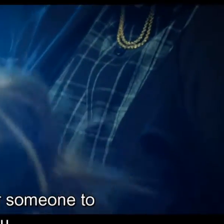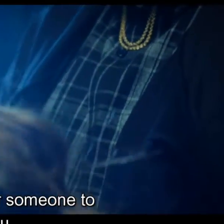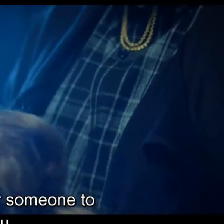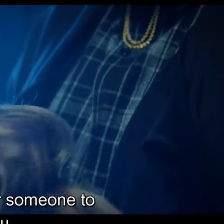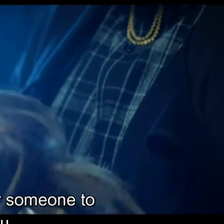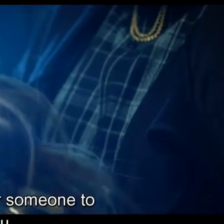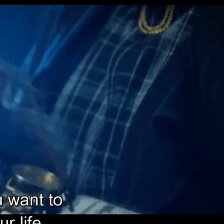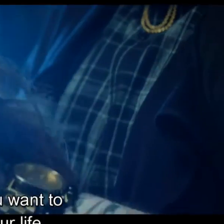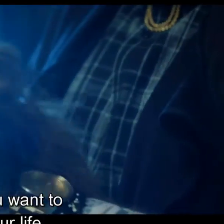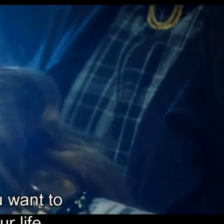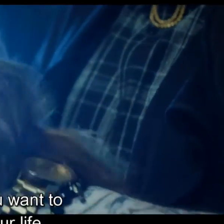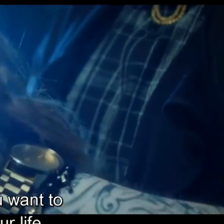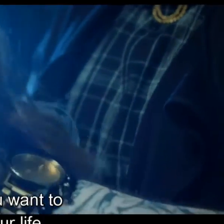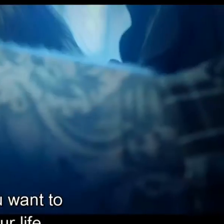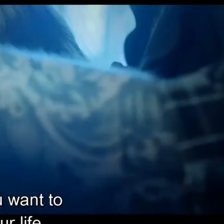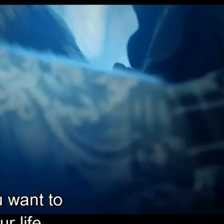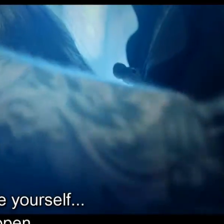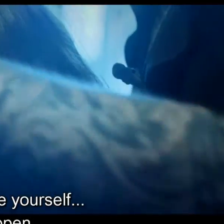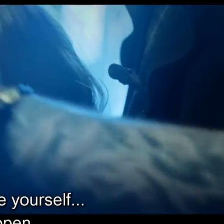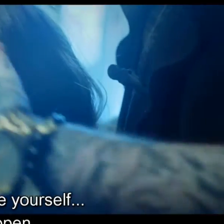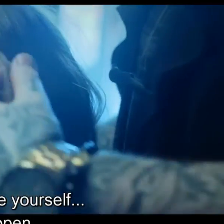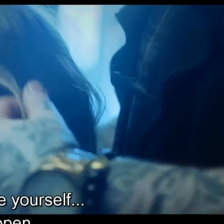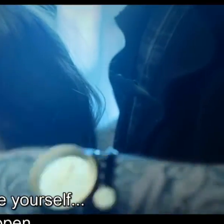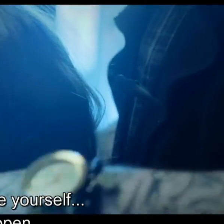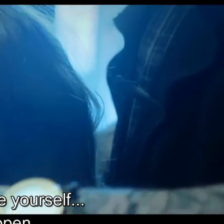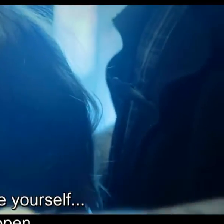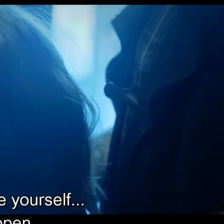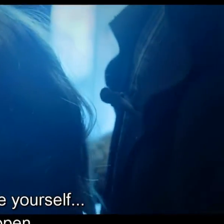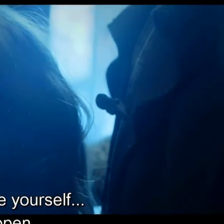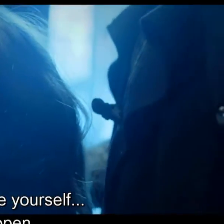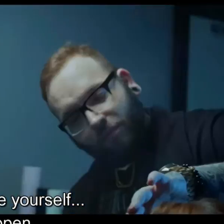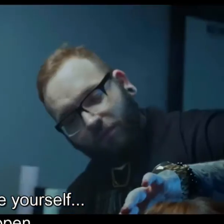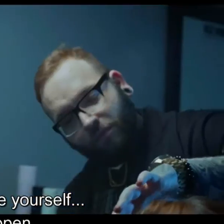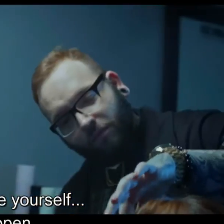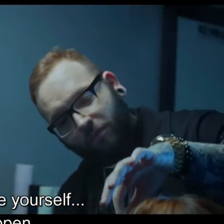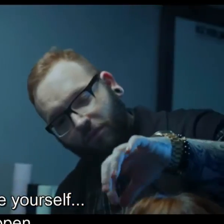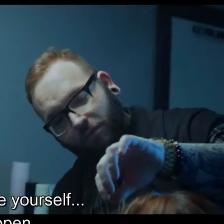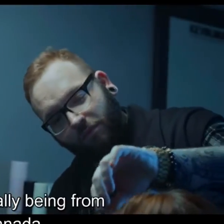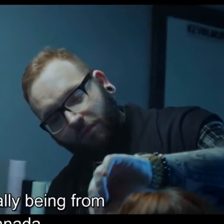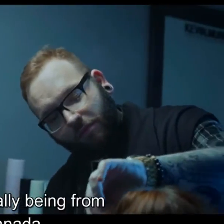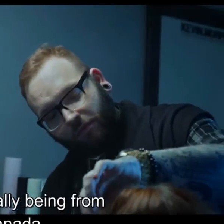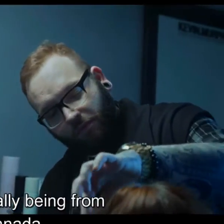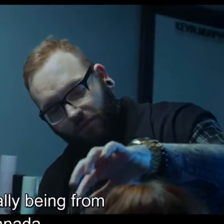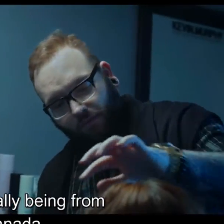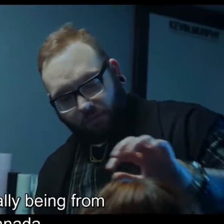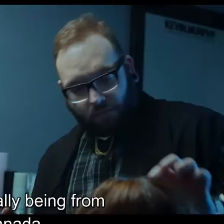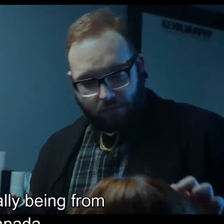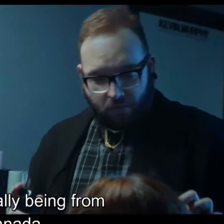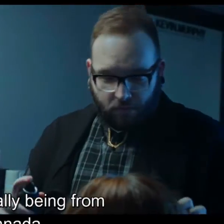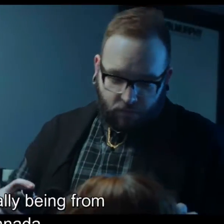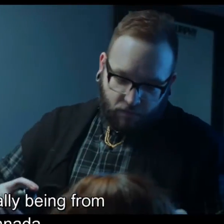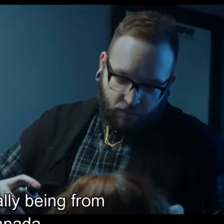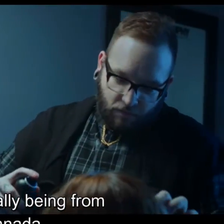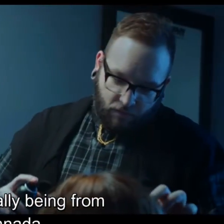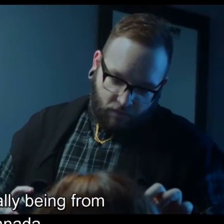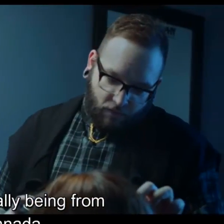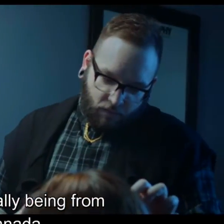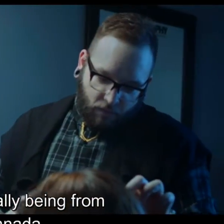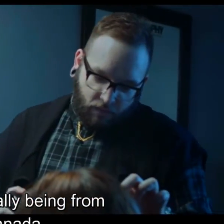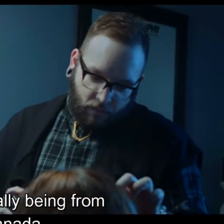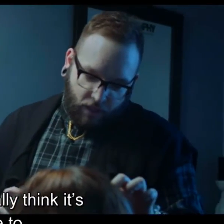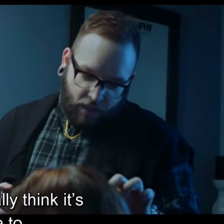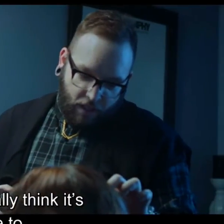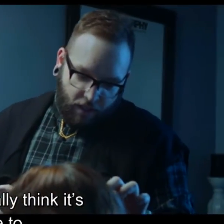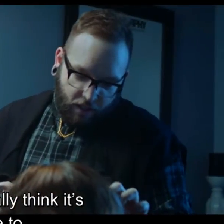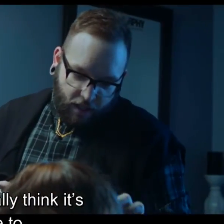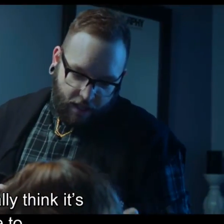yourself won't happen, especially being from Atlantic Canada. People don't really think it's possible to work all around